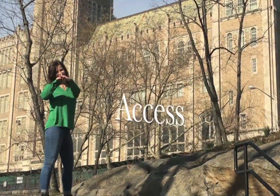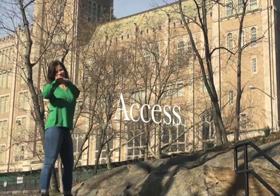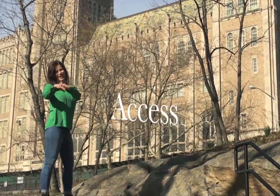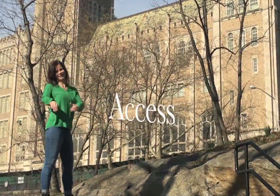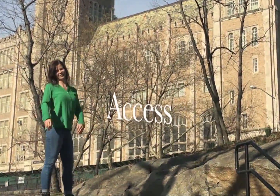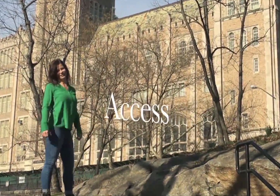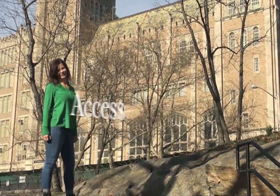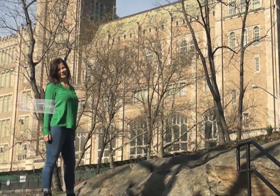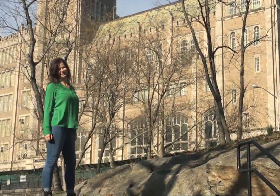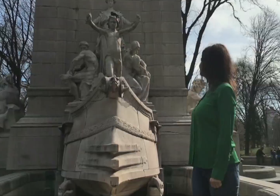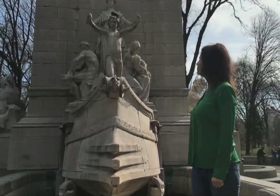access,